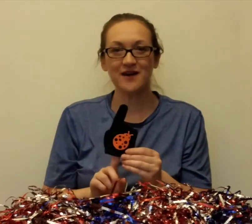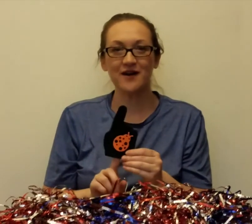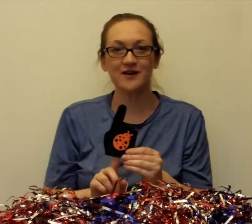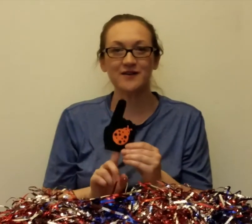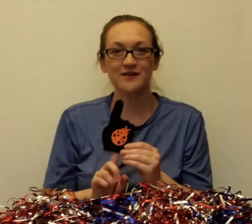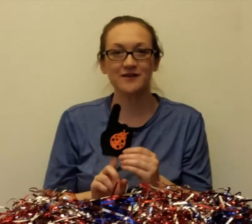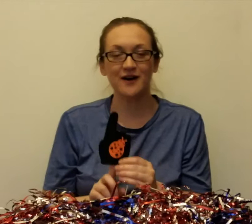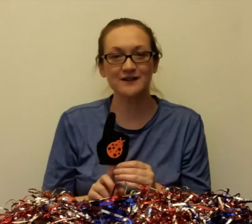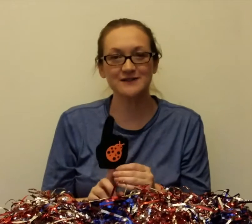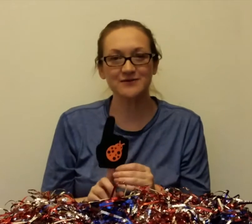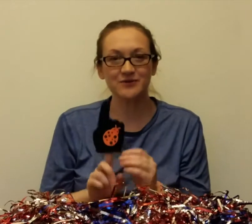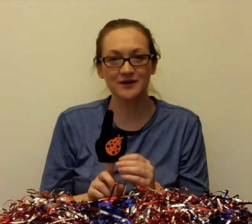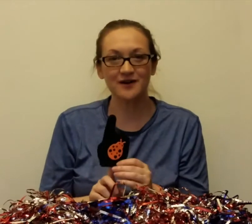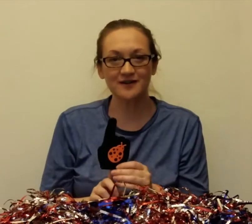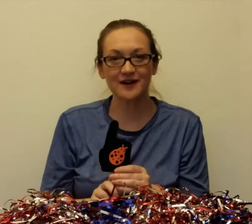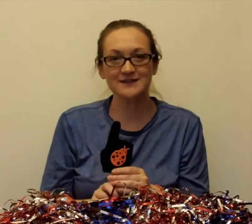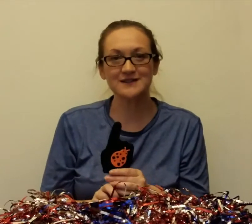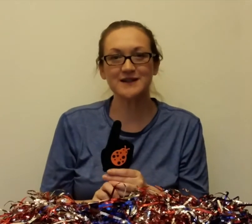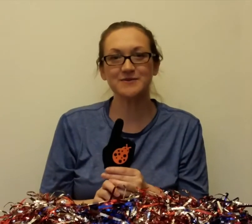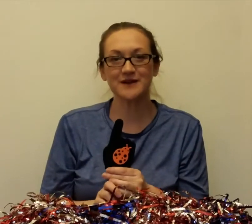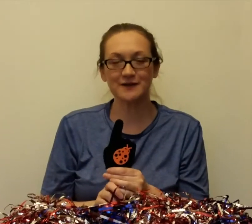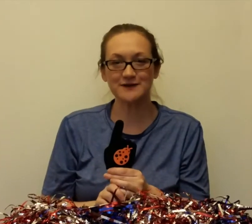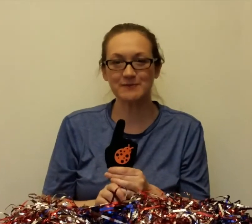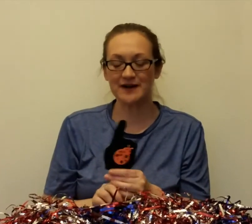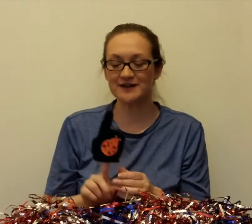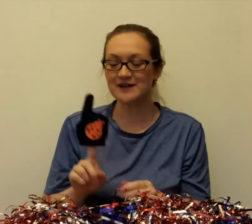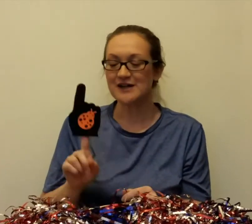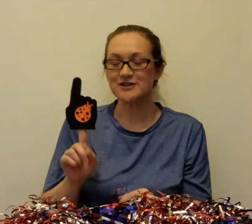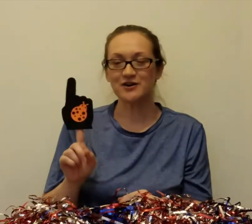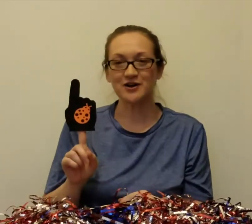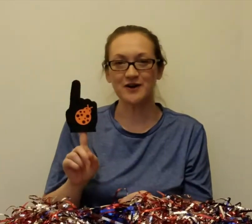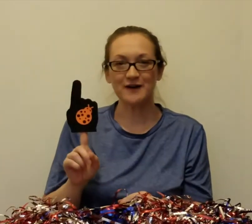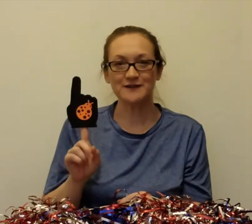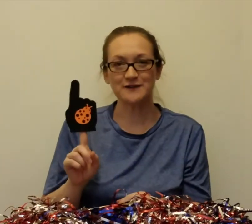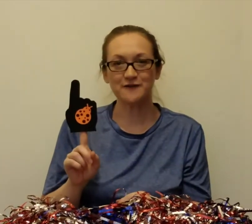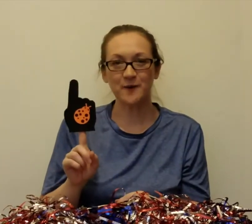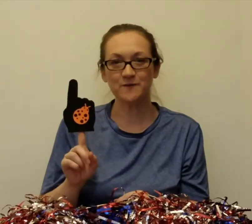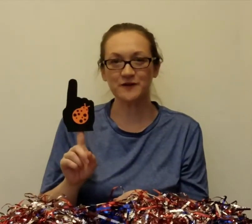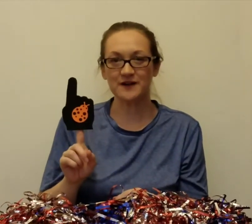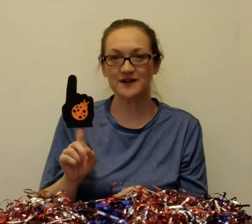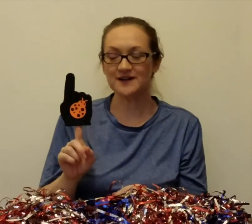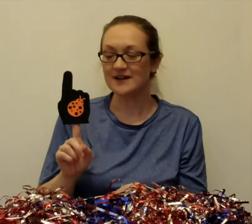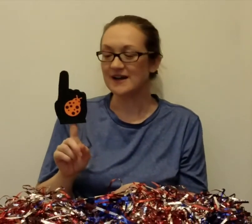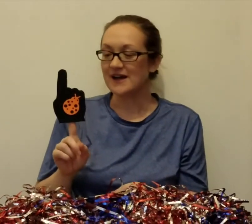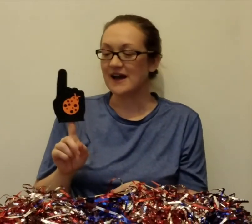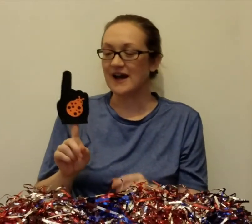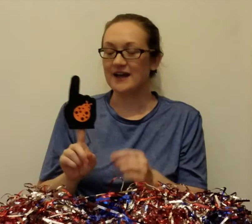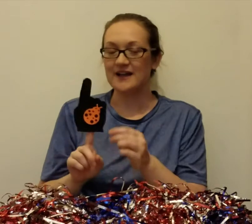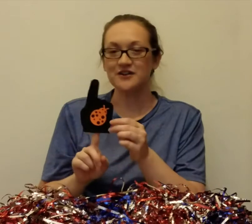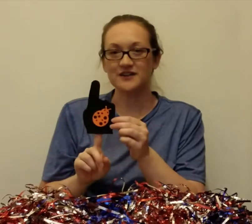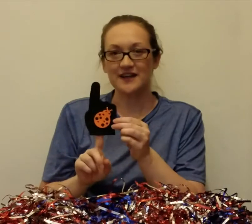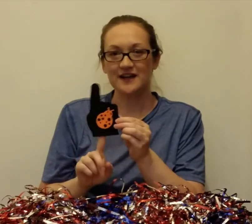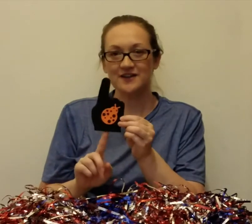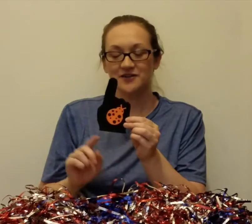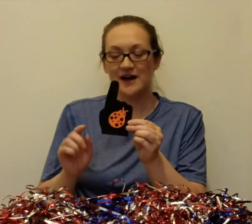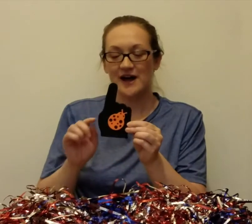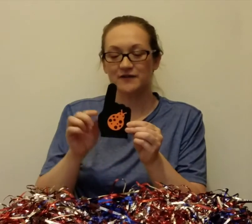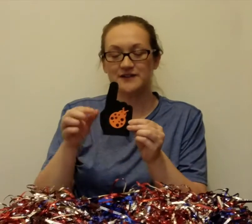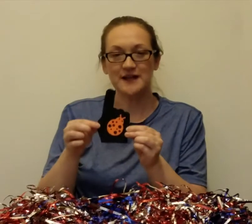on God's team, Life is Better. So our craft is a foam finger. And in your kit, you'll have the